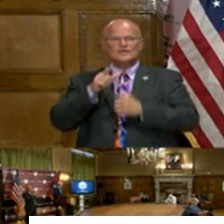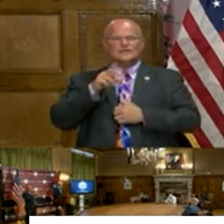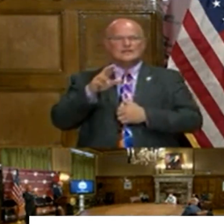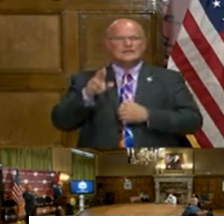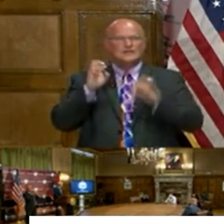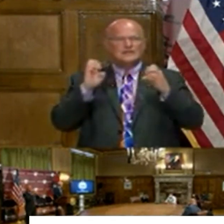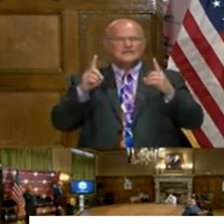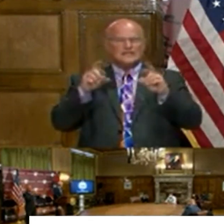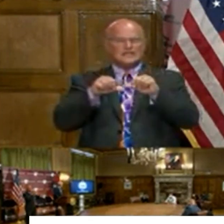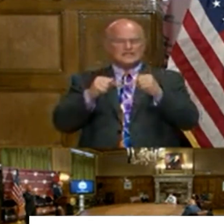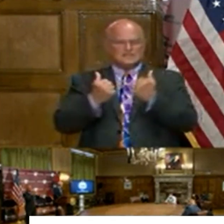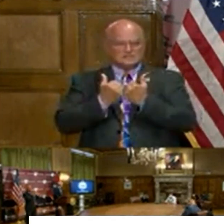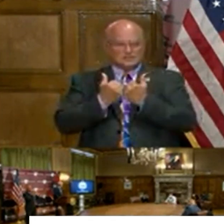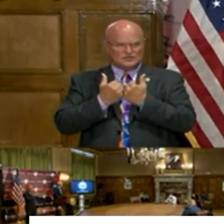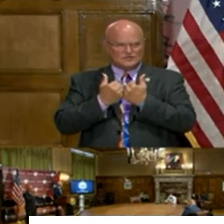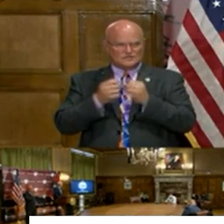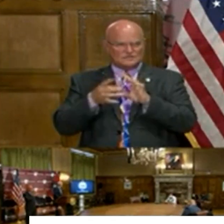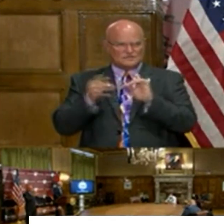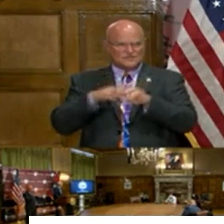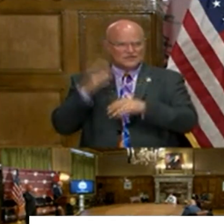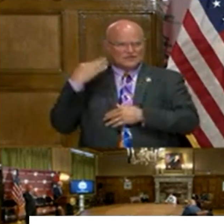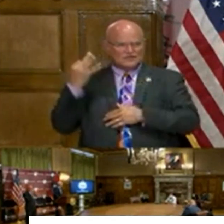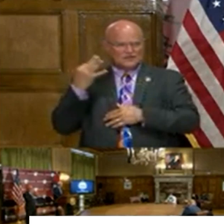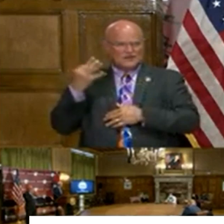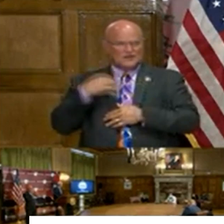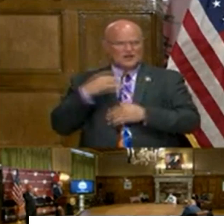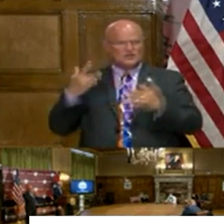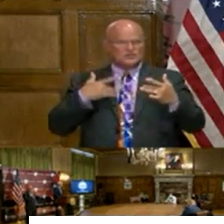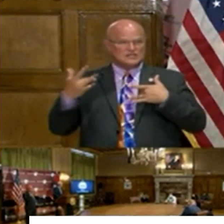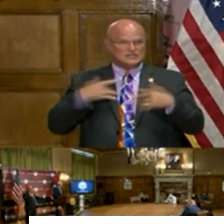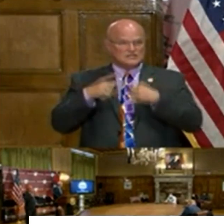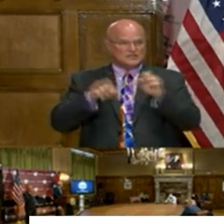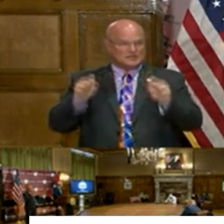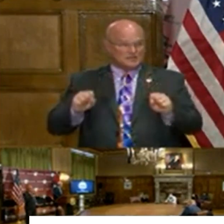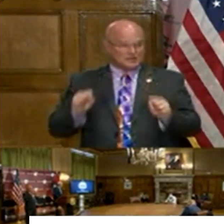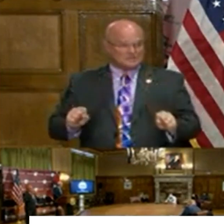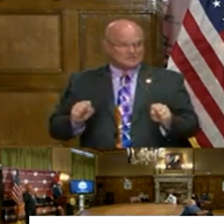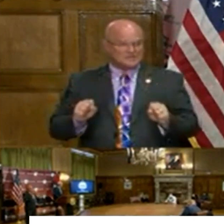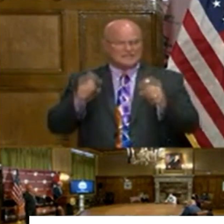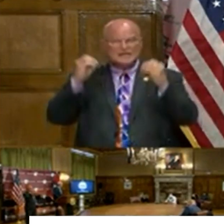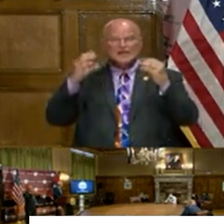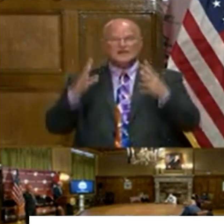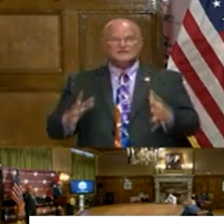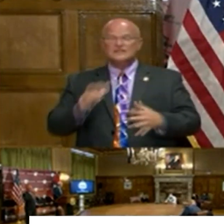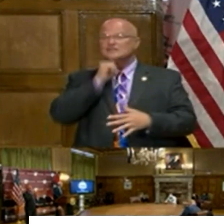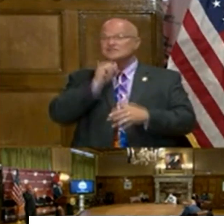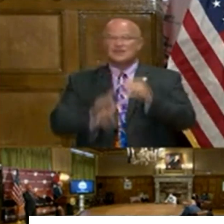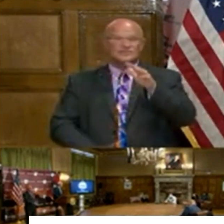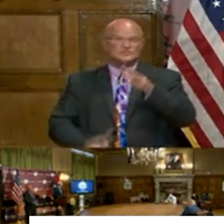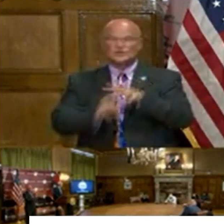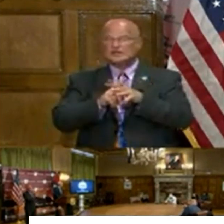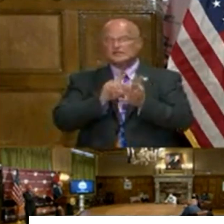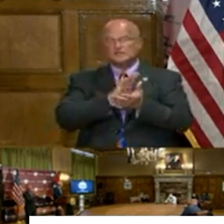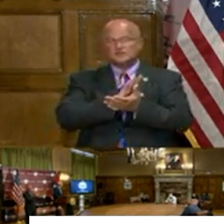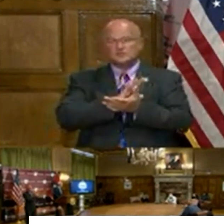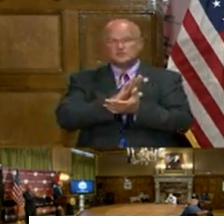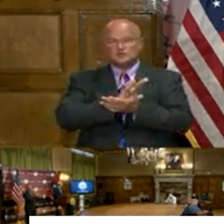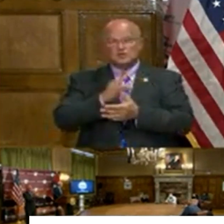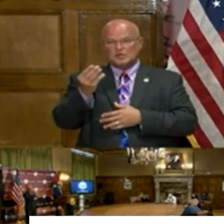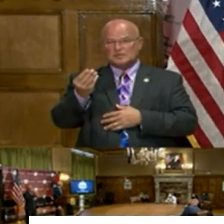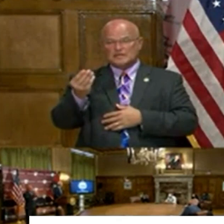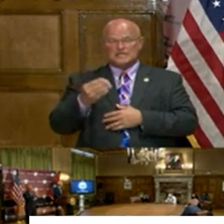Education Association posting their statement on Friday, are you worried about the possibility of teachers just not showing up to school next